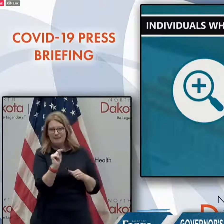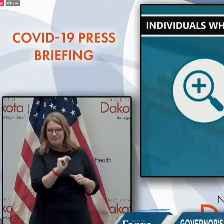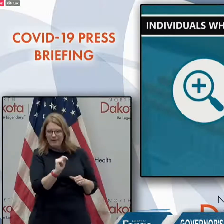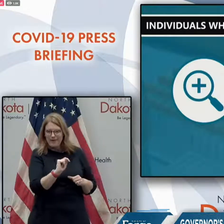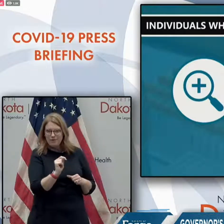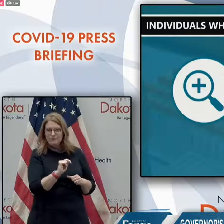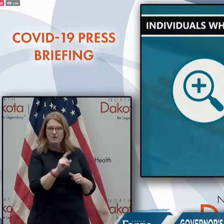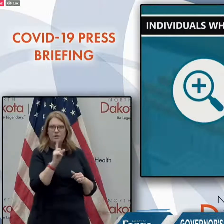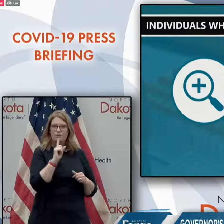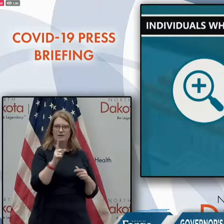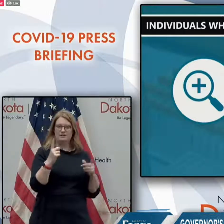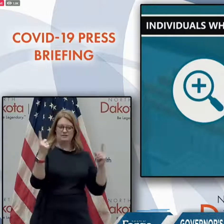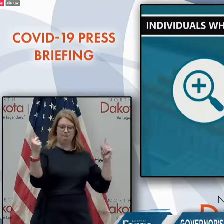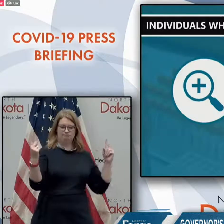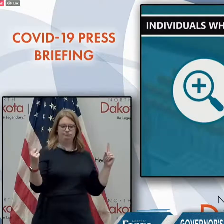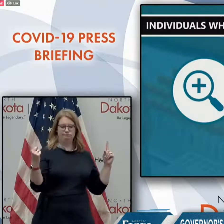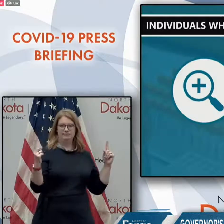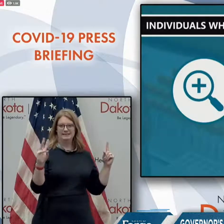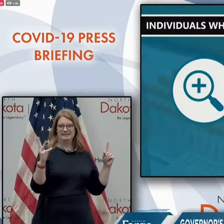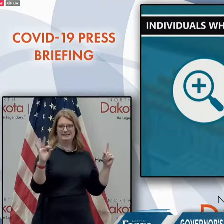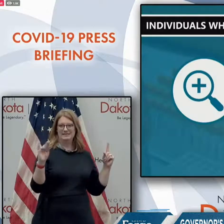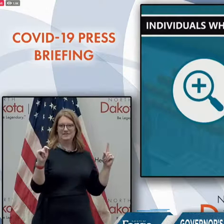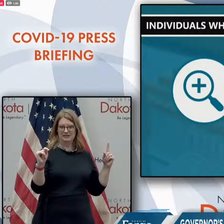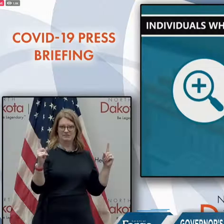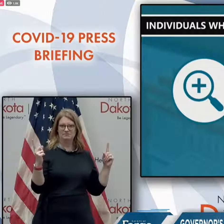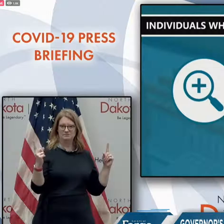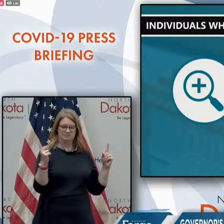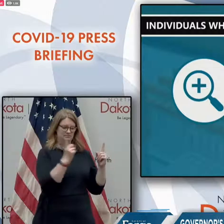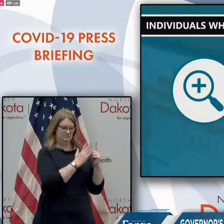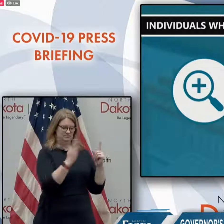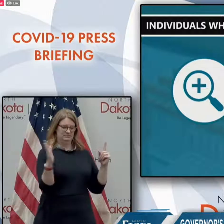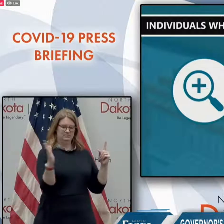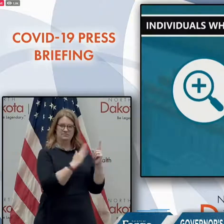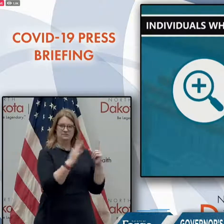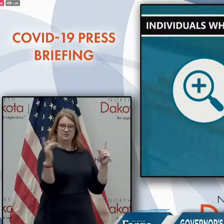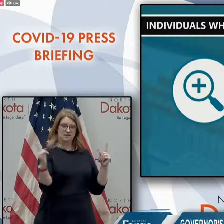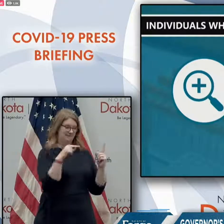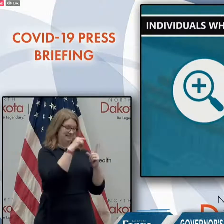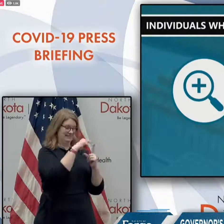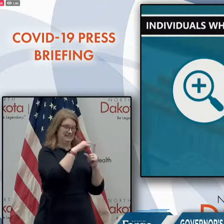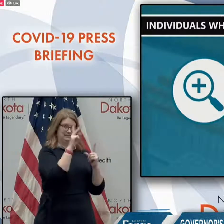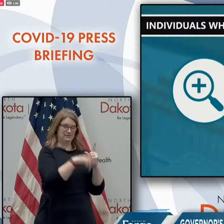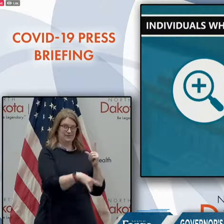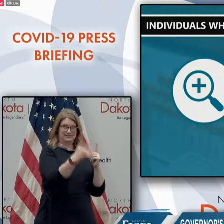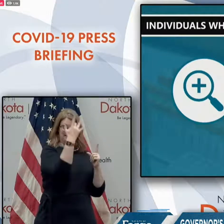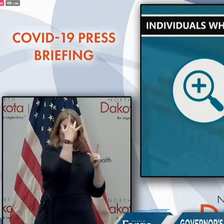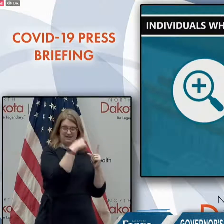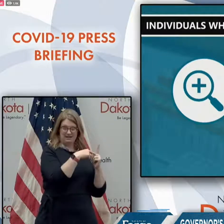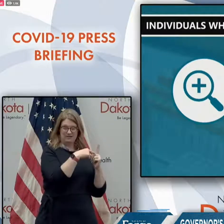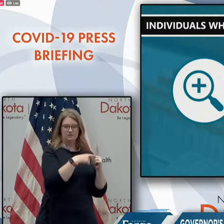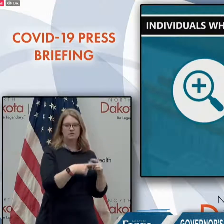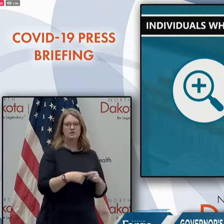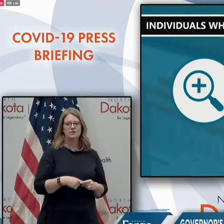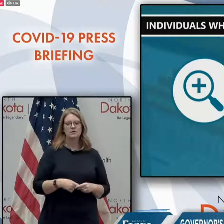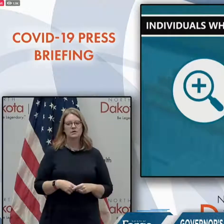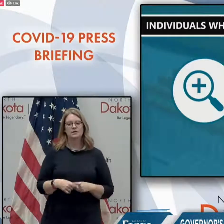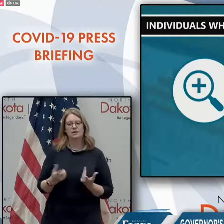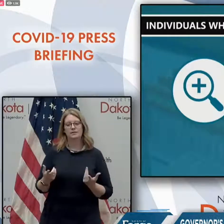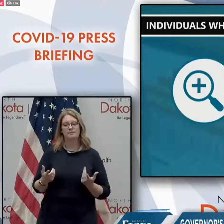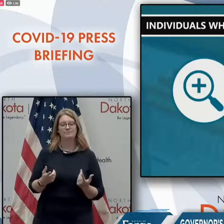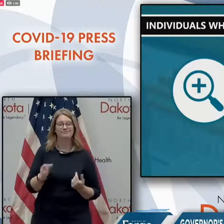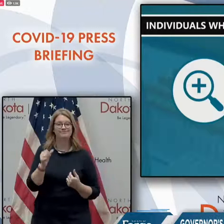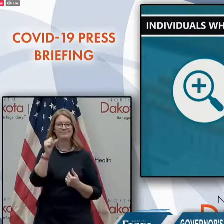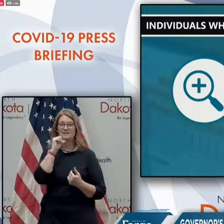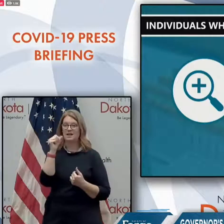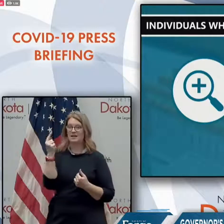and keep a 6-foot distance away from the person in the household who's positive. For people who don't have symptoms, not